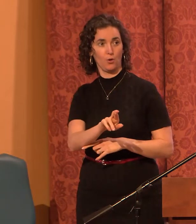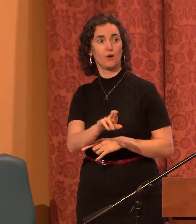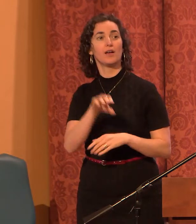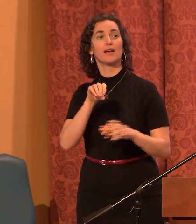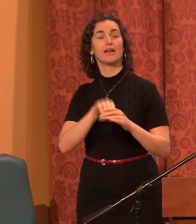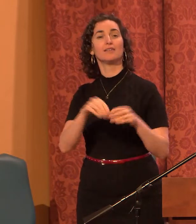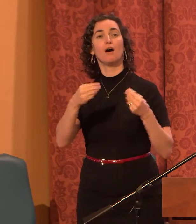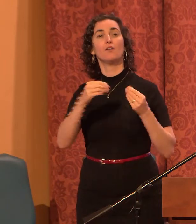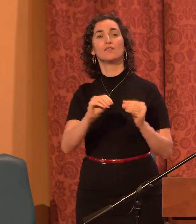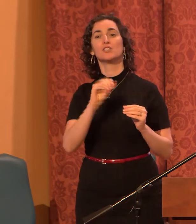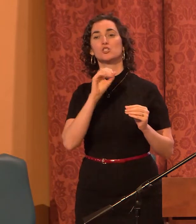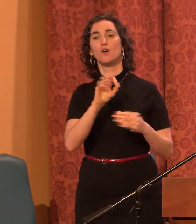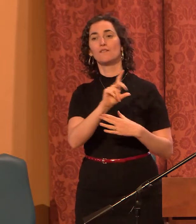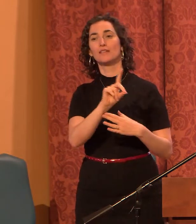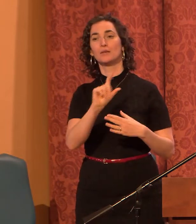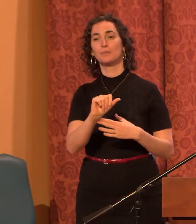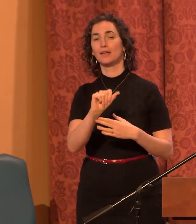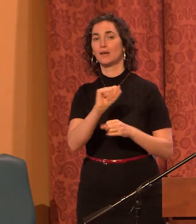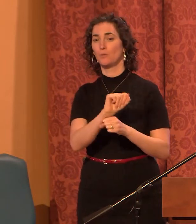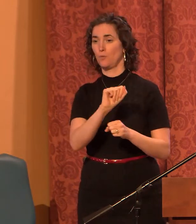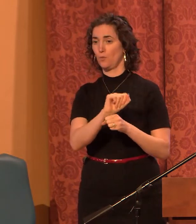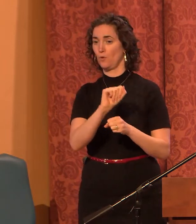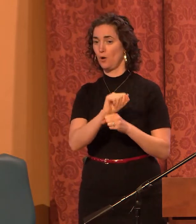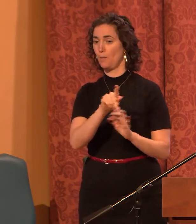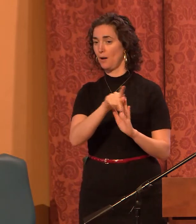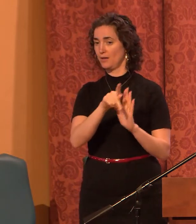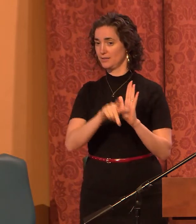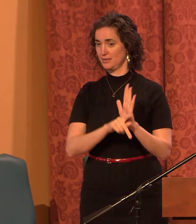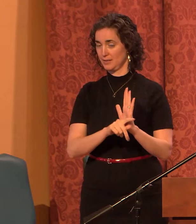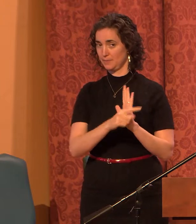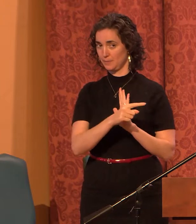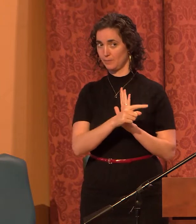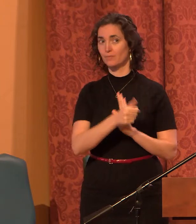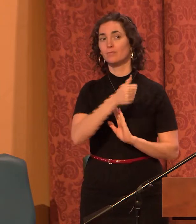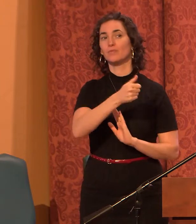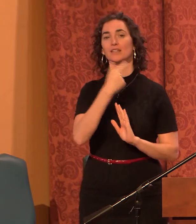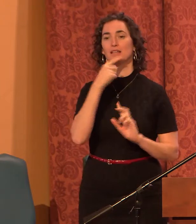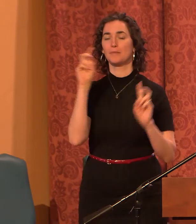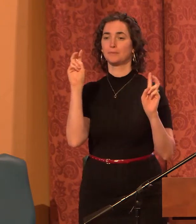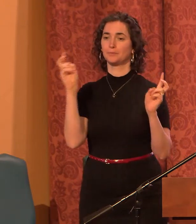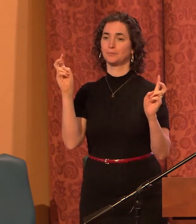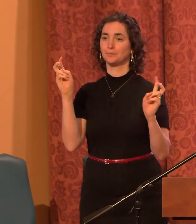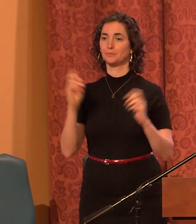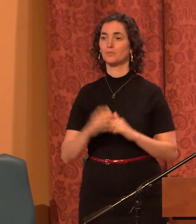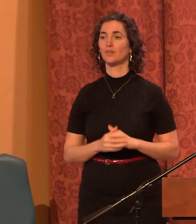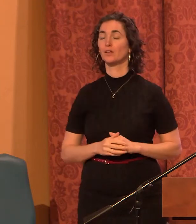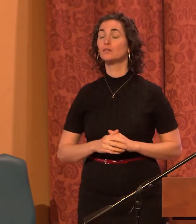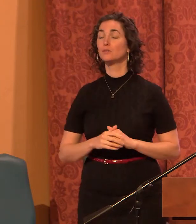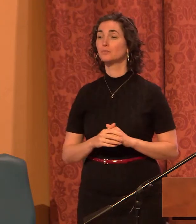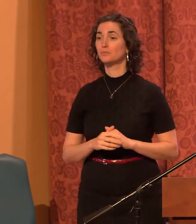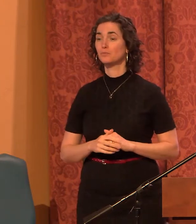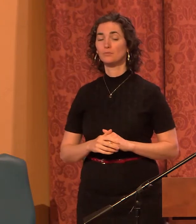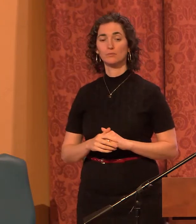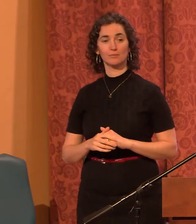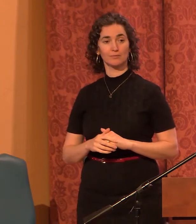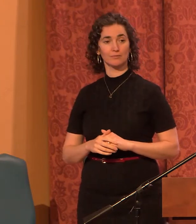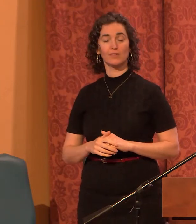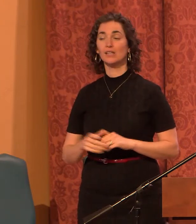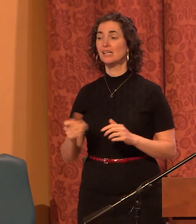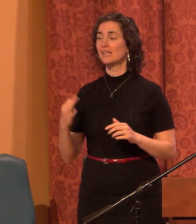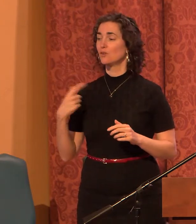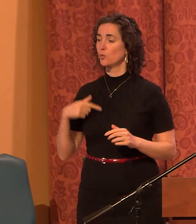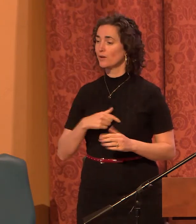the Office of Disability Employment Policy. She said, "By fostering a